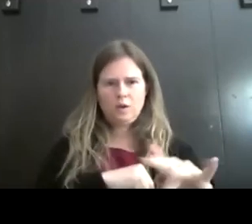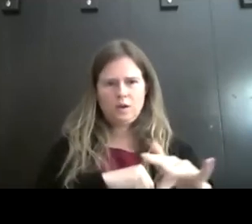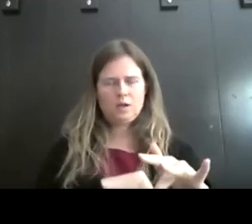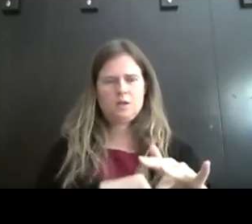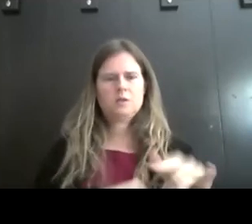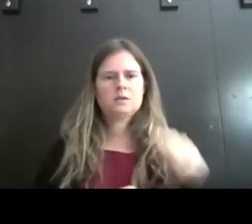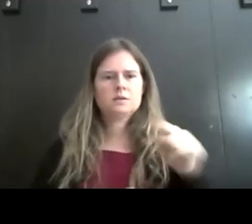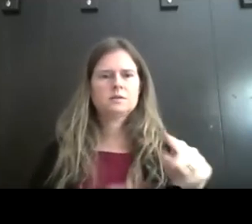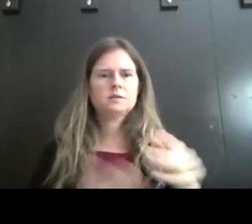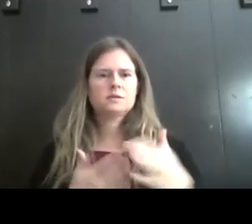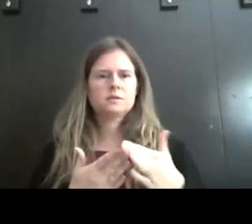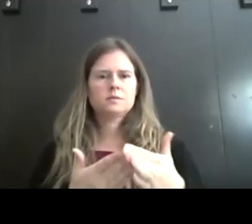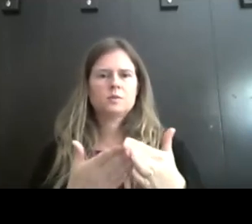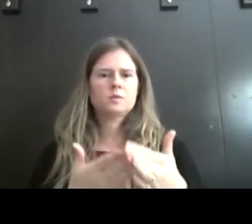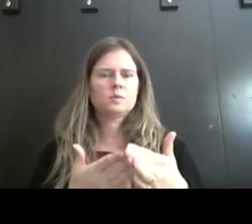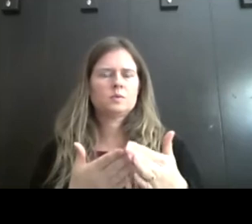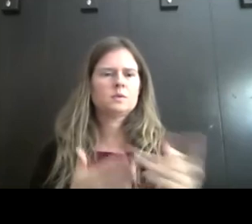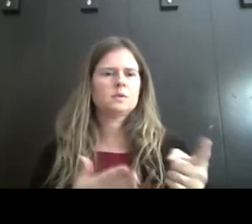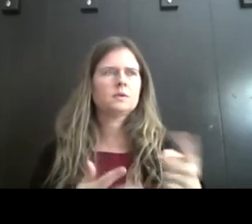These two pictures here are from